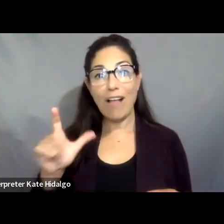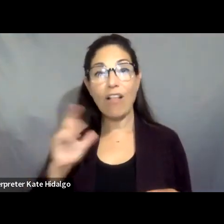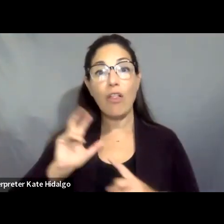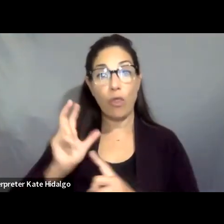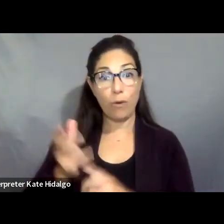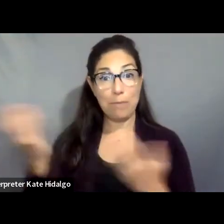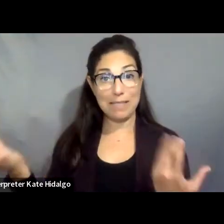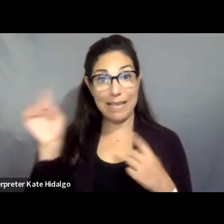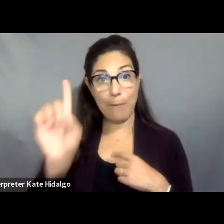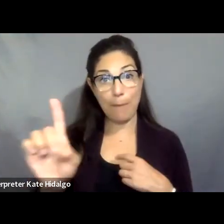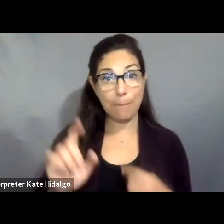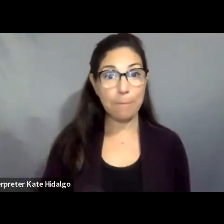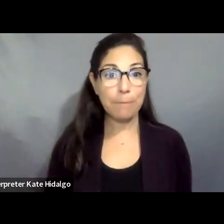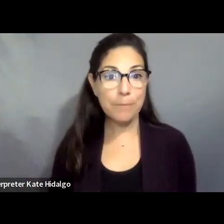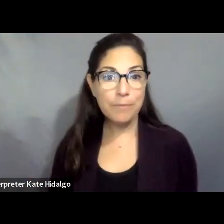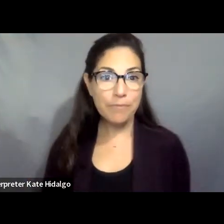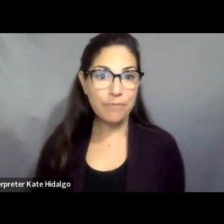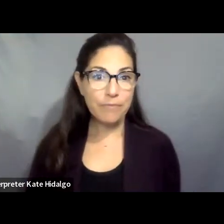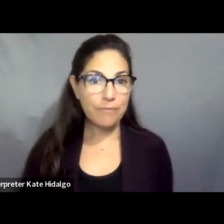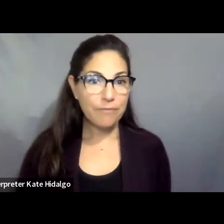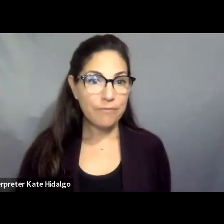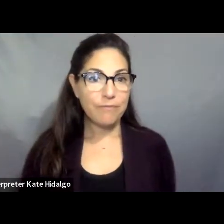minutes.